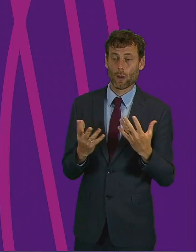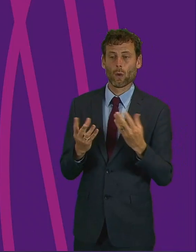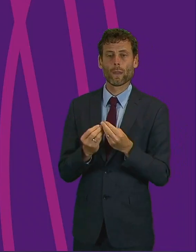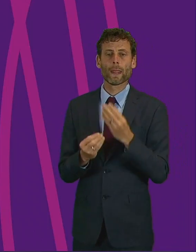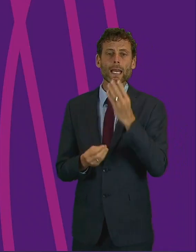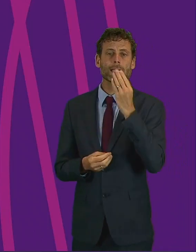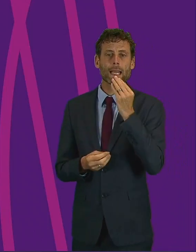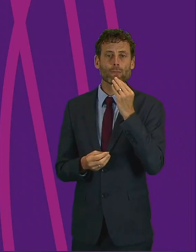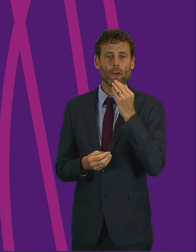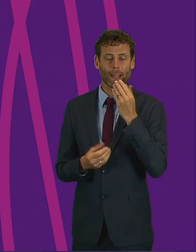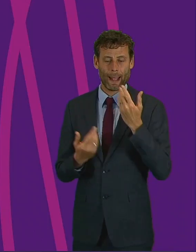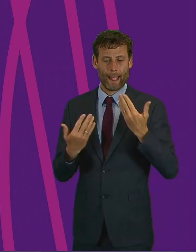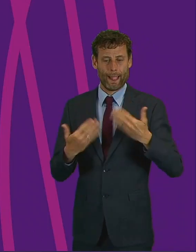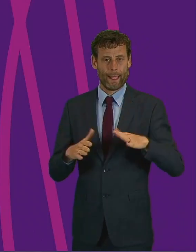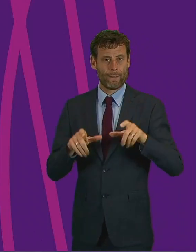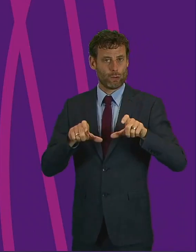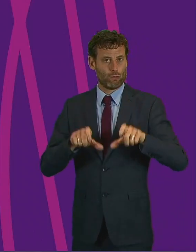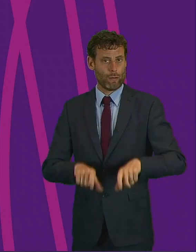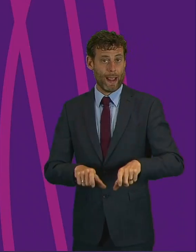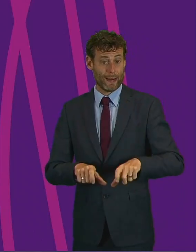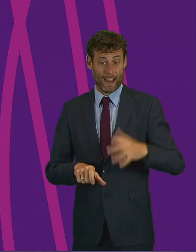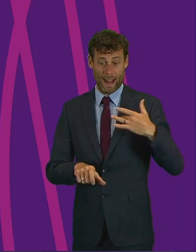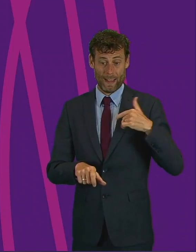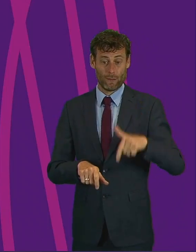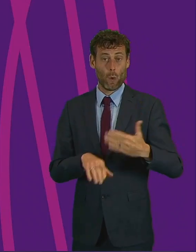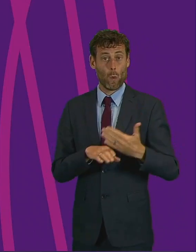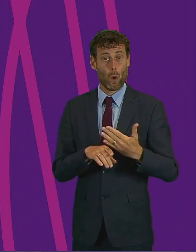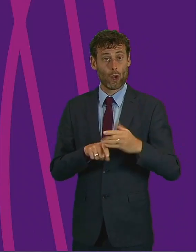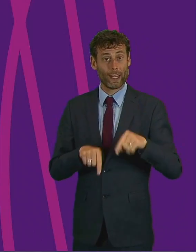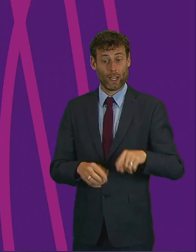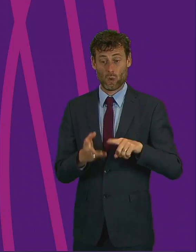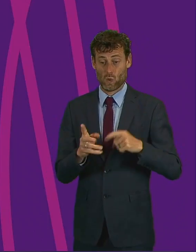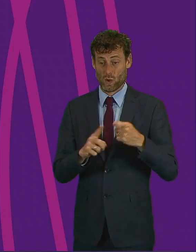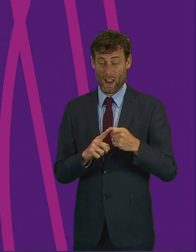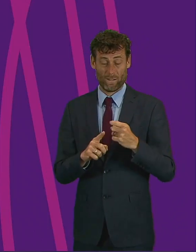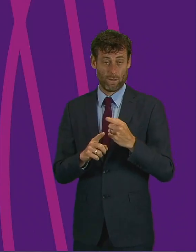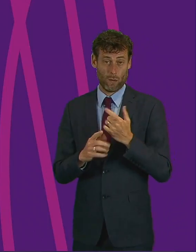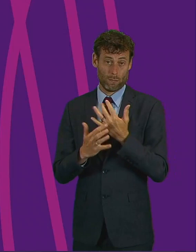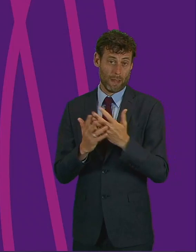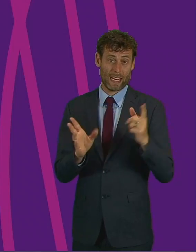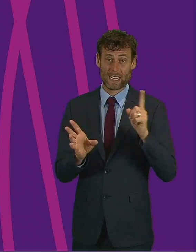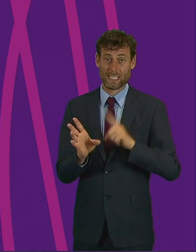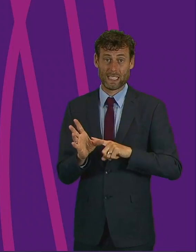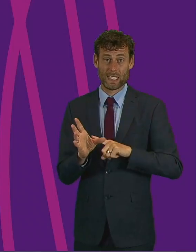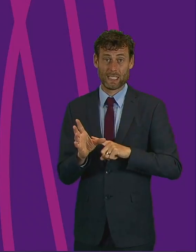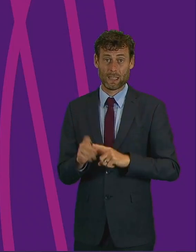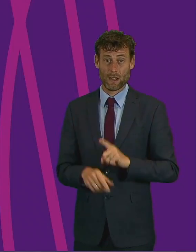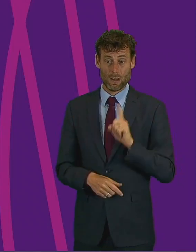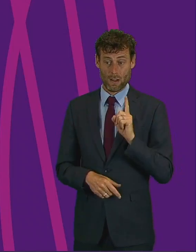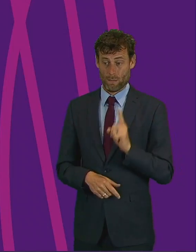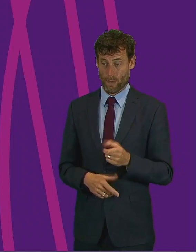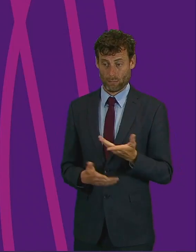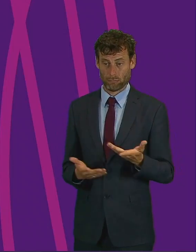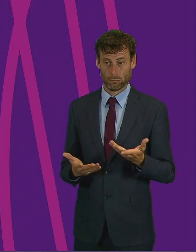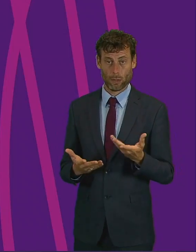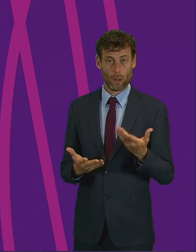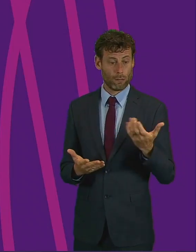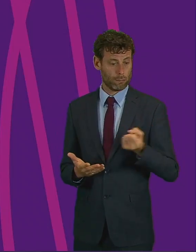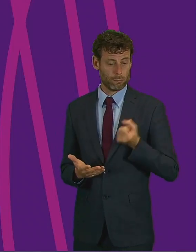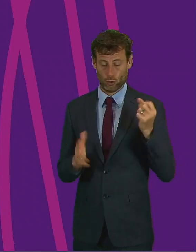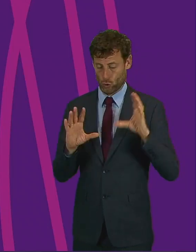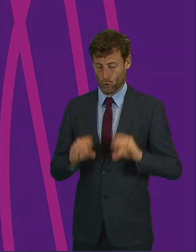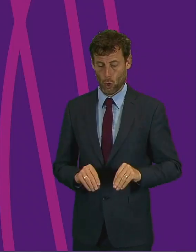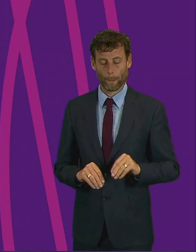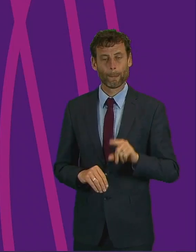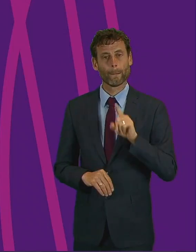remain, who have lived and worked in the UK over a number of years and yet have been forced into destitution because of their